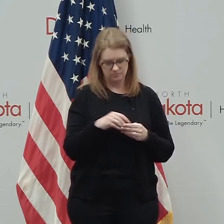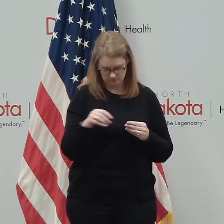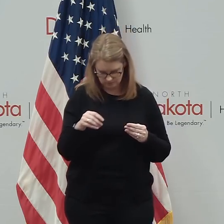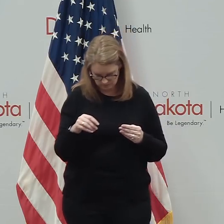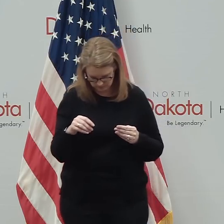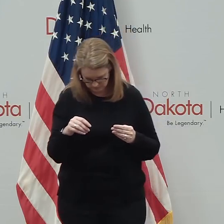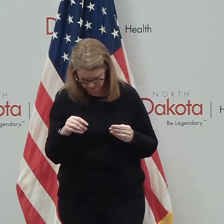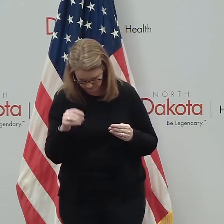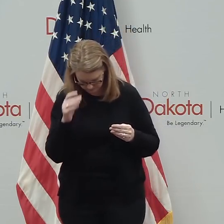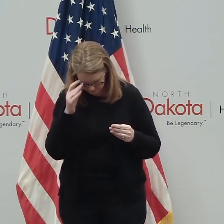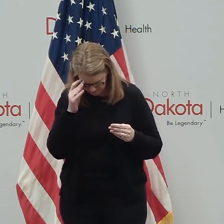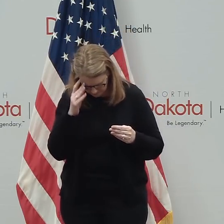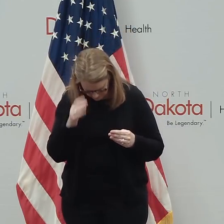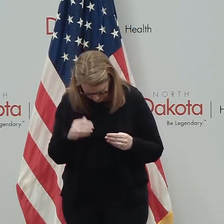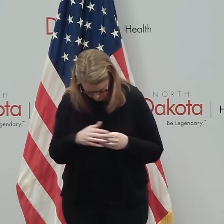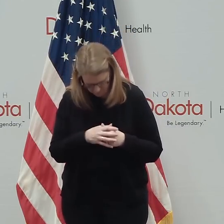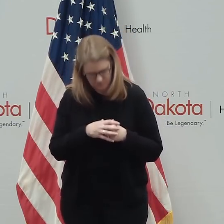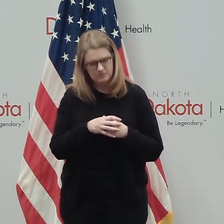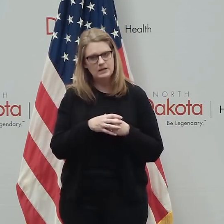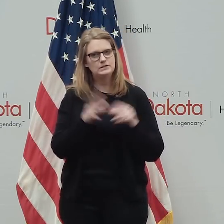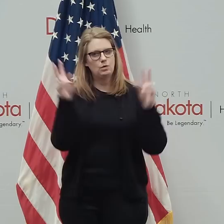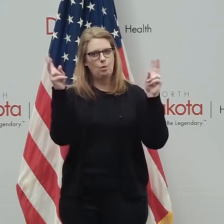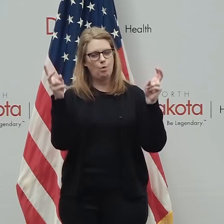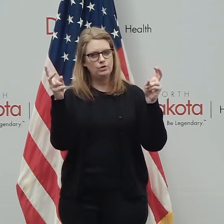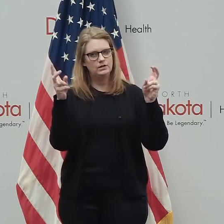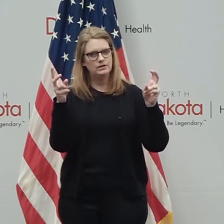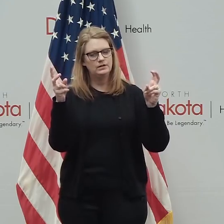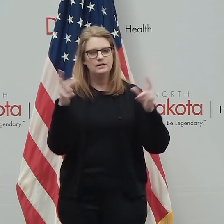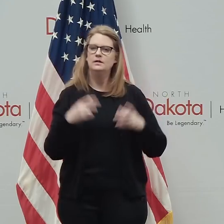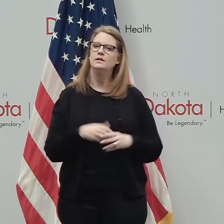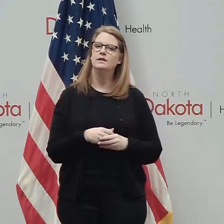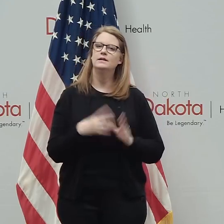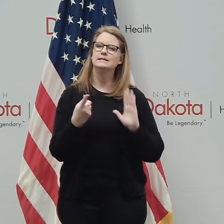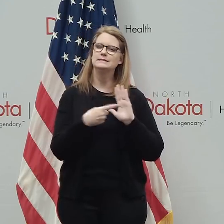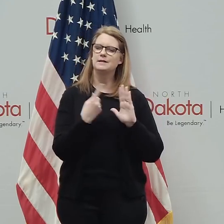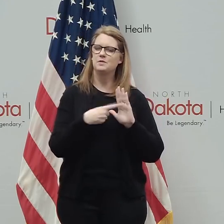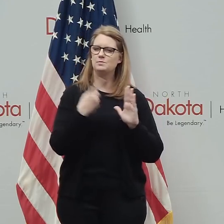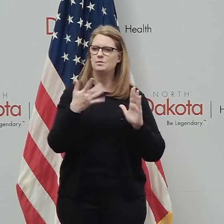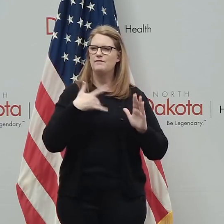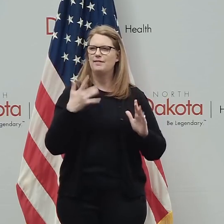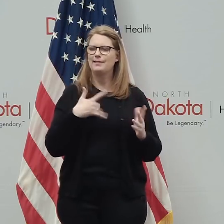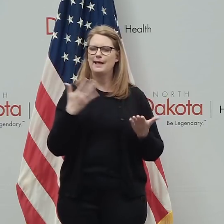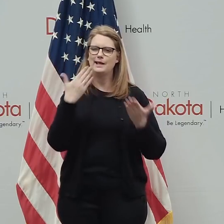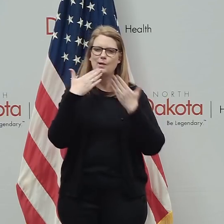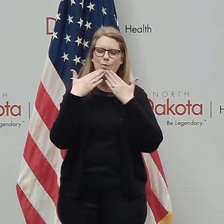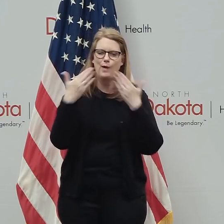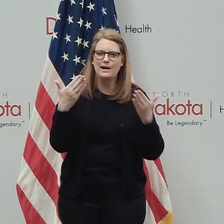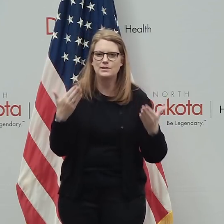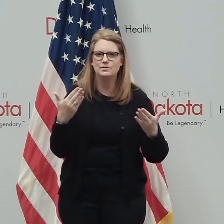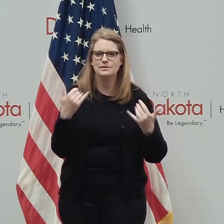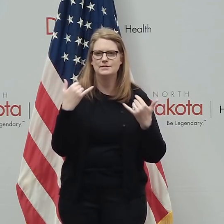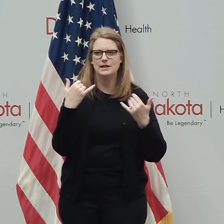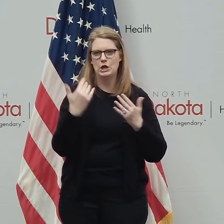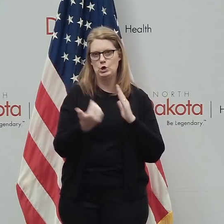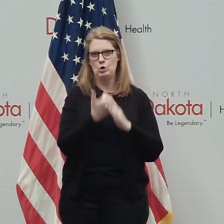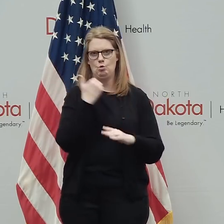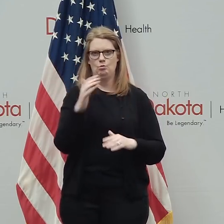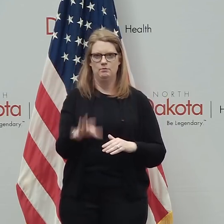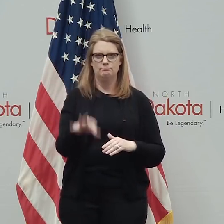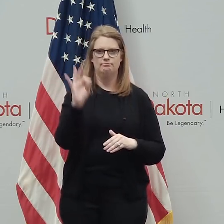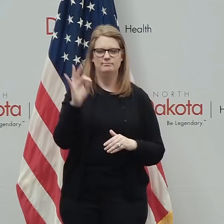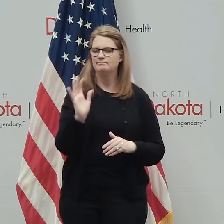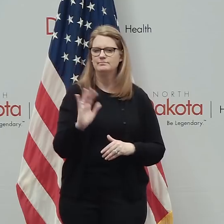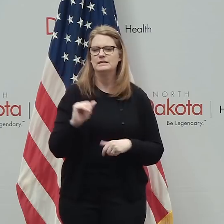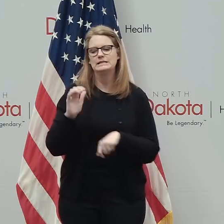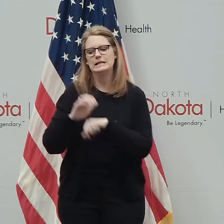to just have share a quote, because I think sometimes we think gratitude is a modern discovery, but this comes a quote